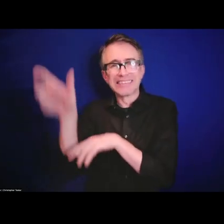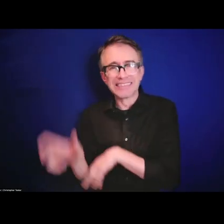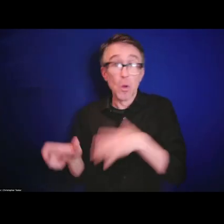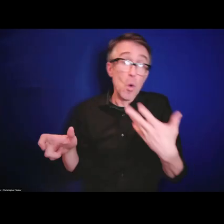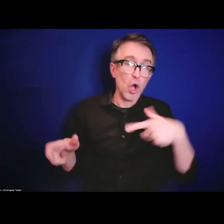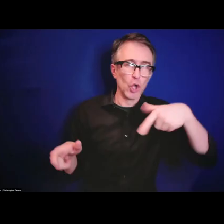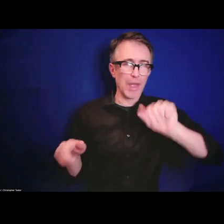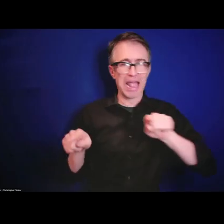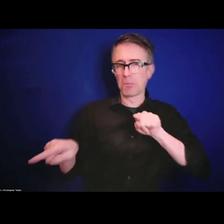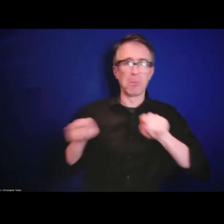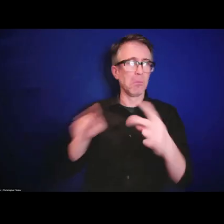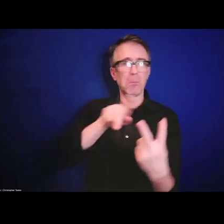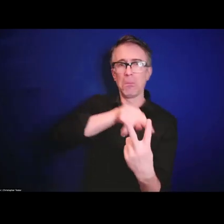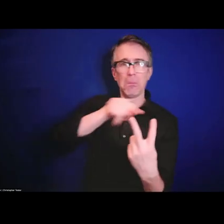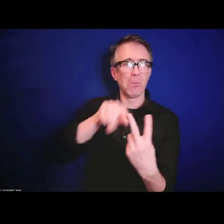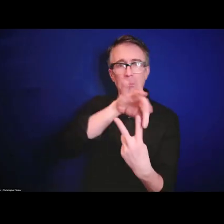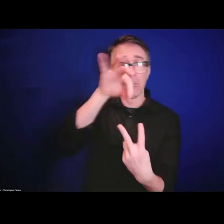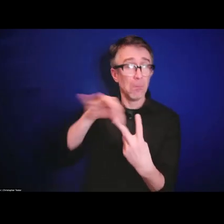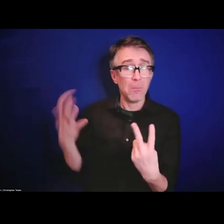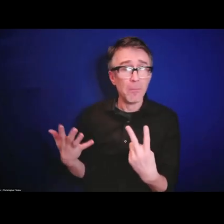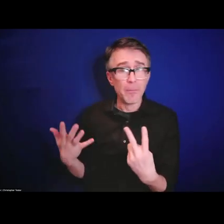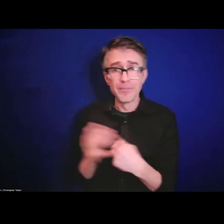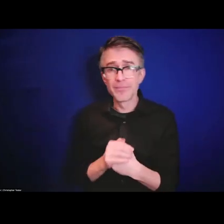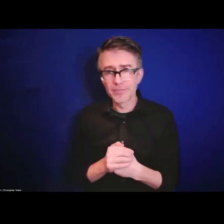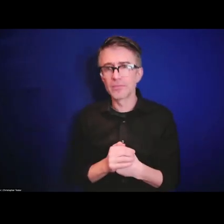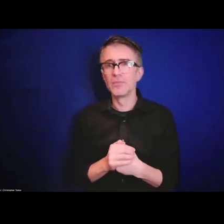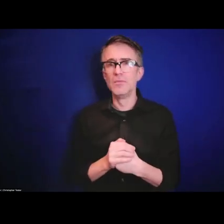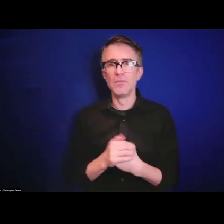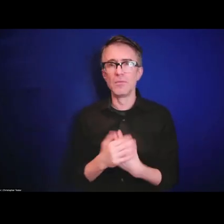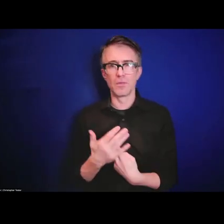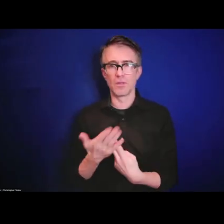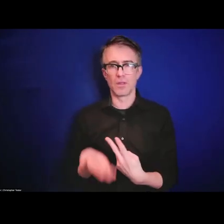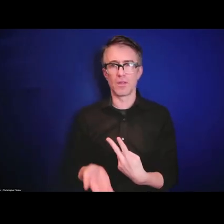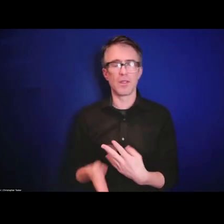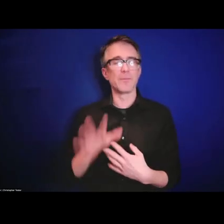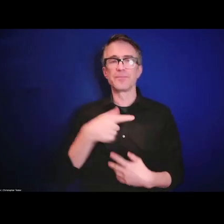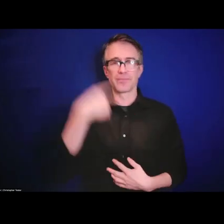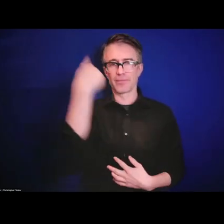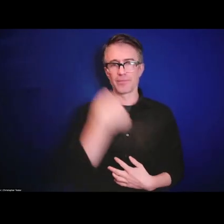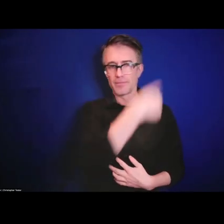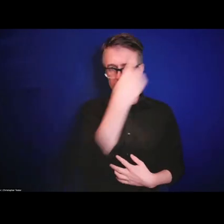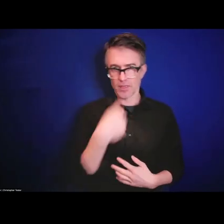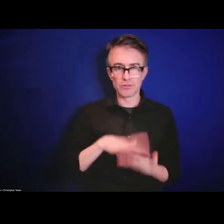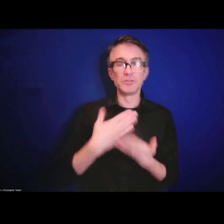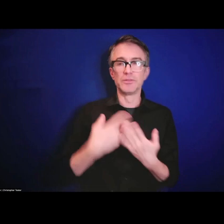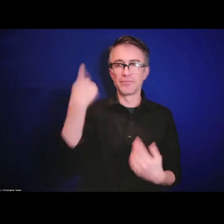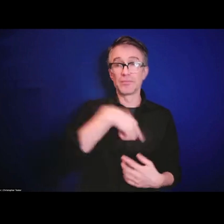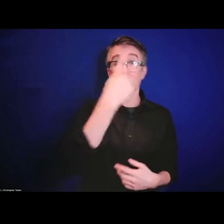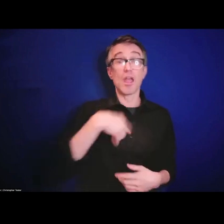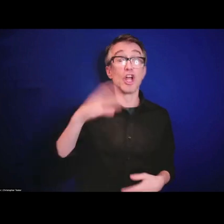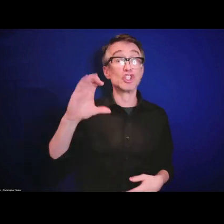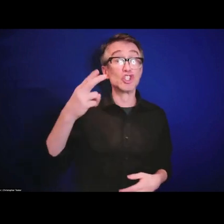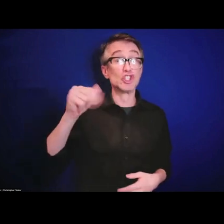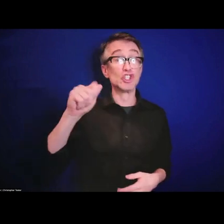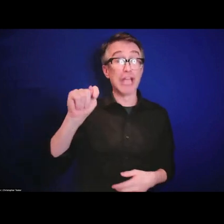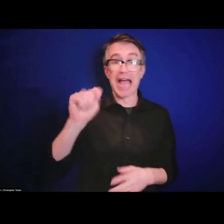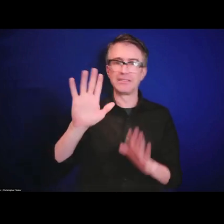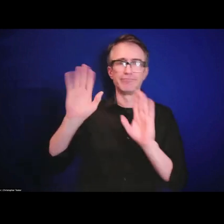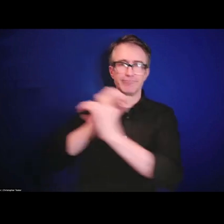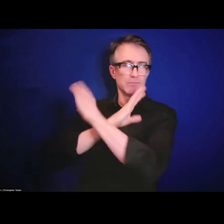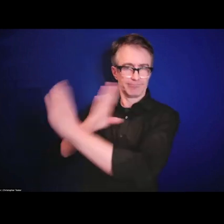So if you have any issue on which you need some assistance, and our team will be happy to help